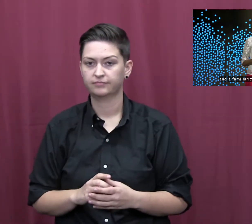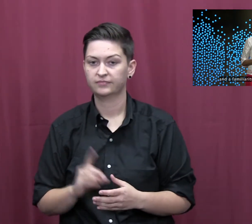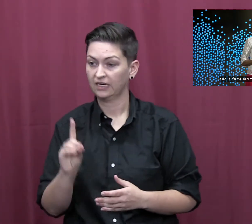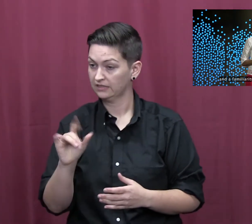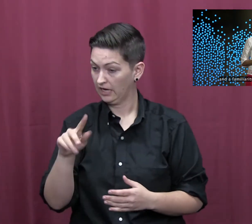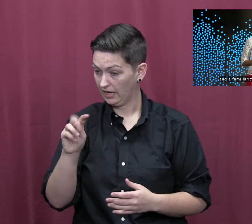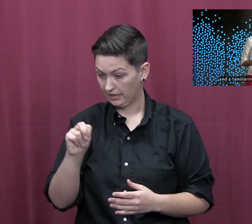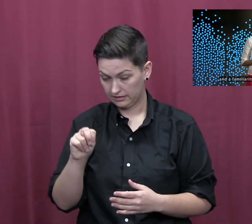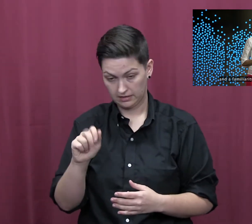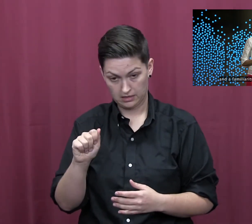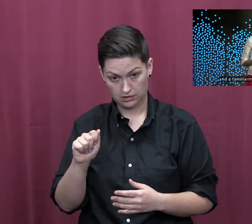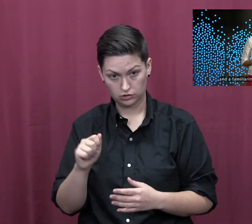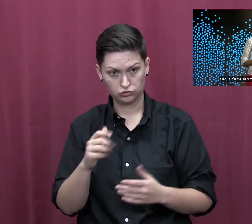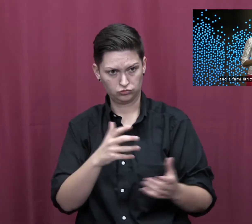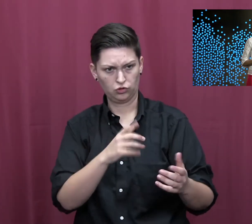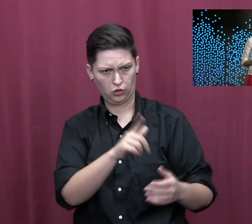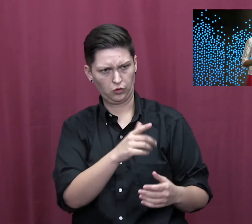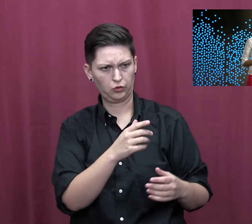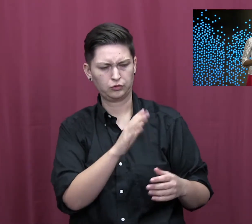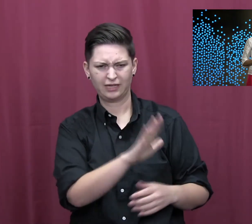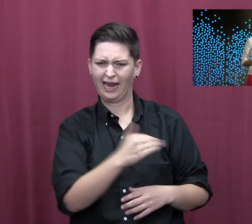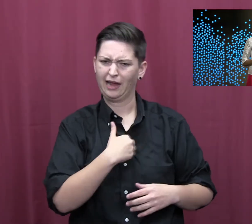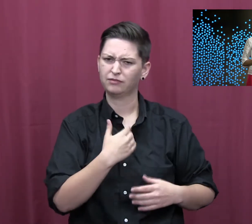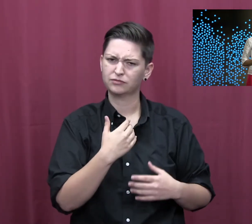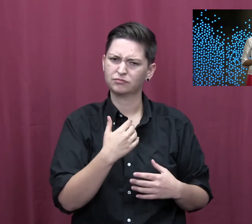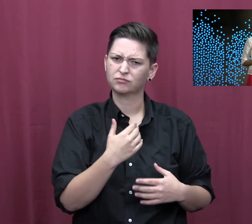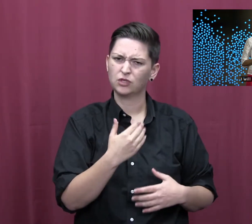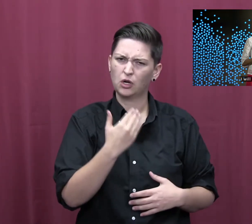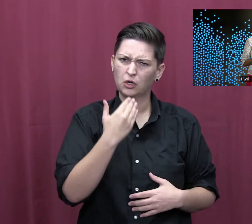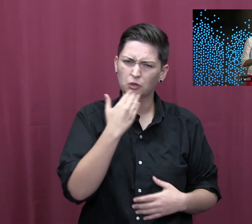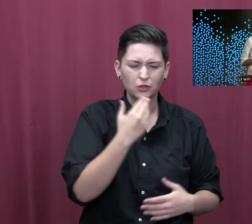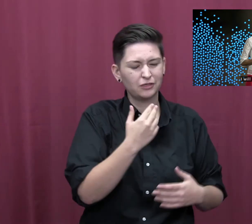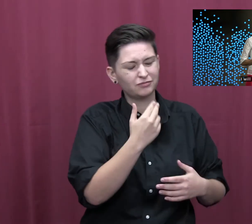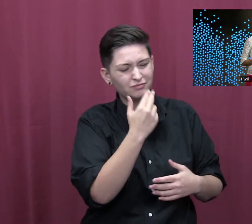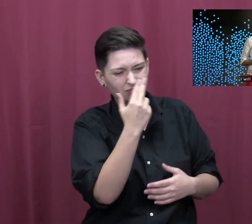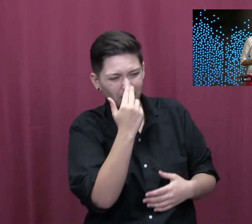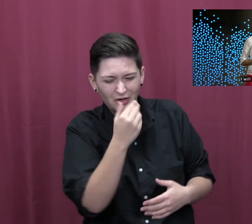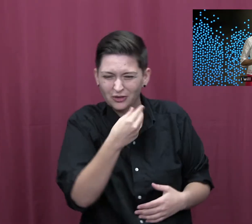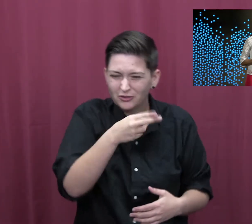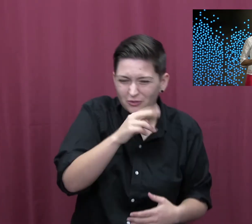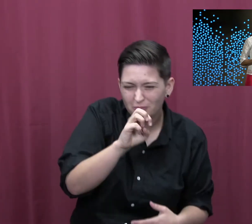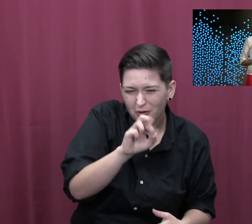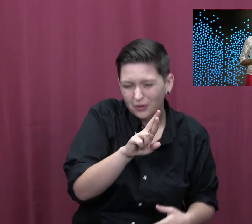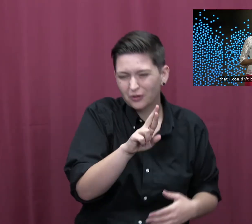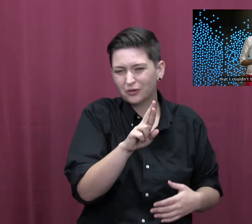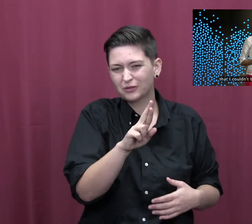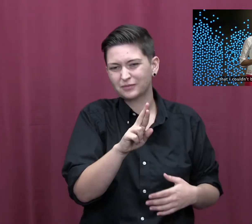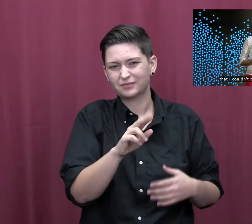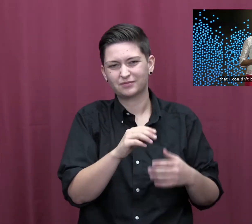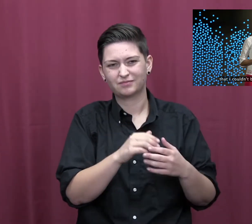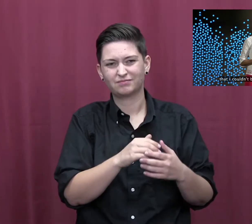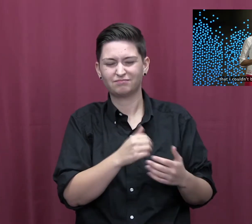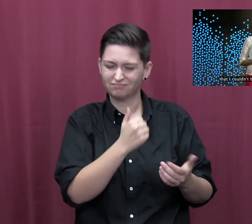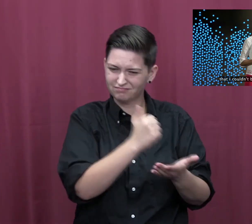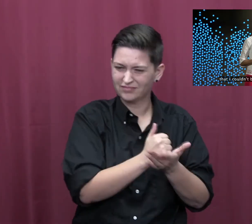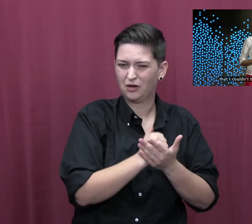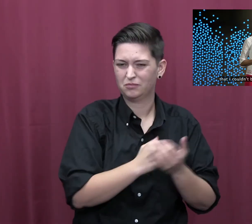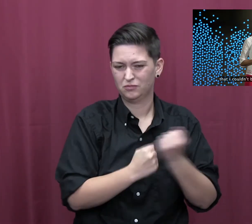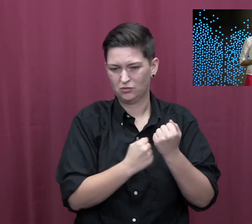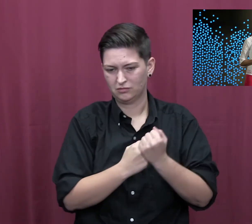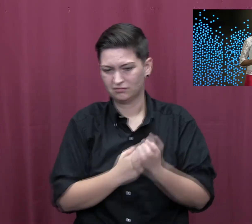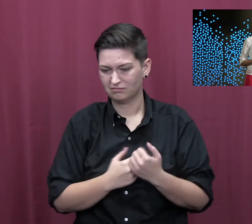a familiarity that I find comforting. I will always regret that I couldn't be there for my